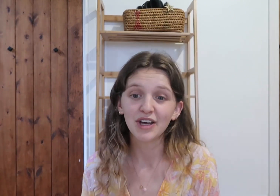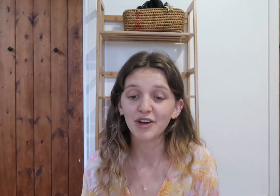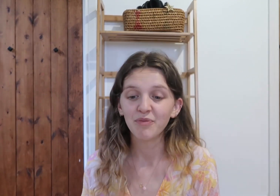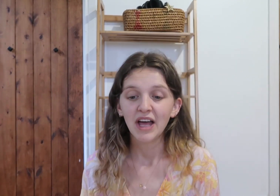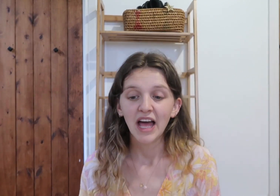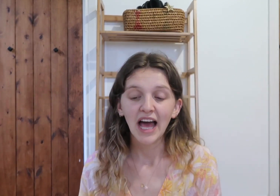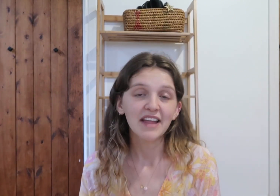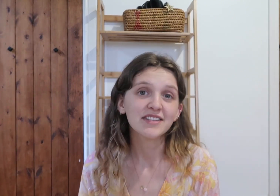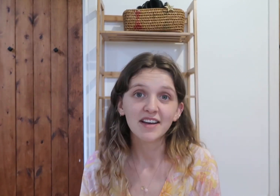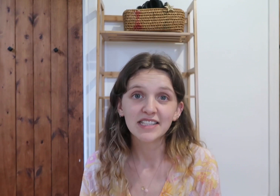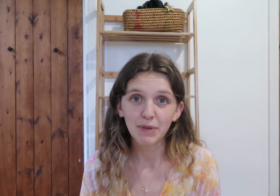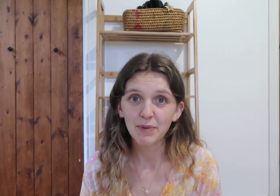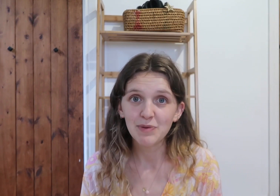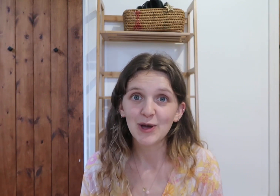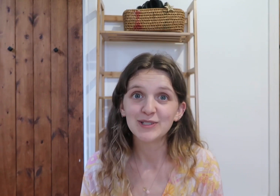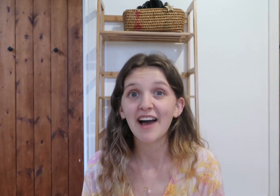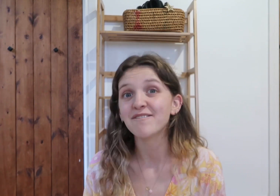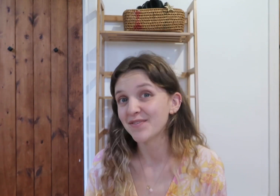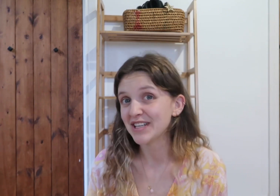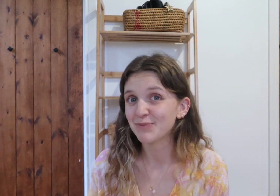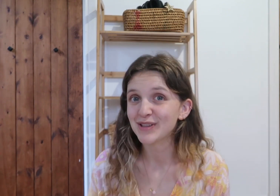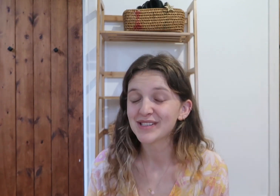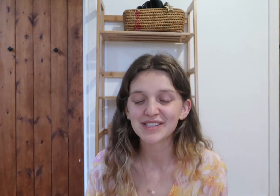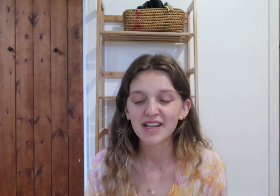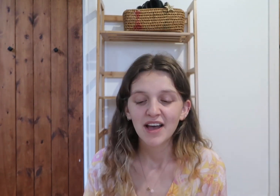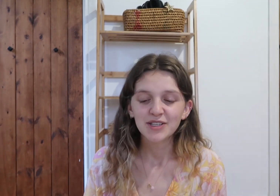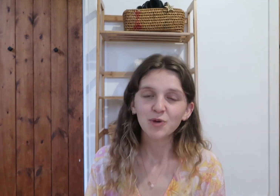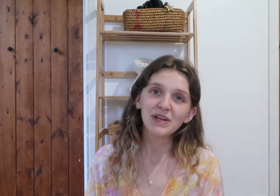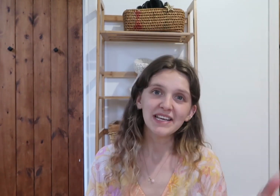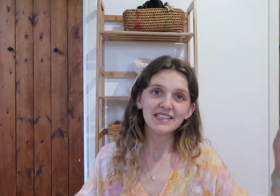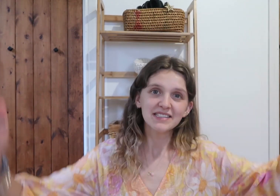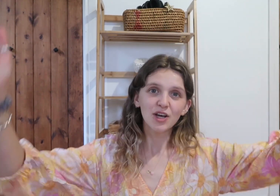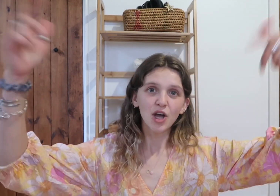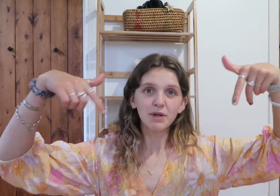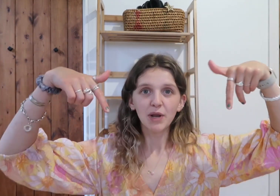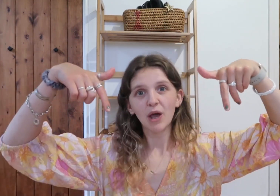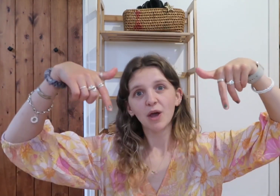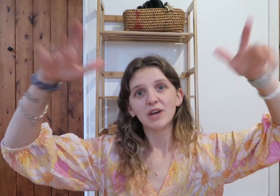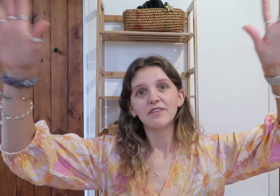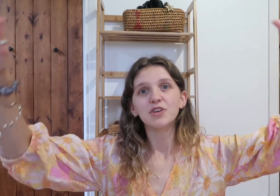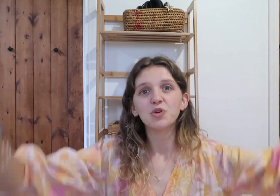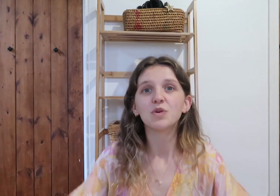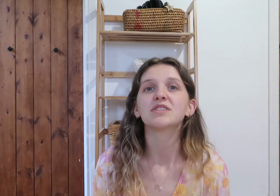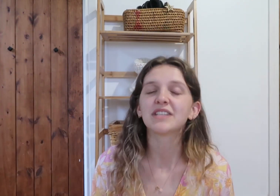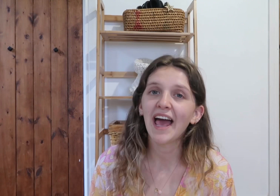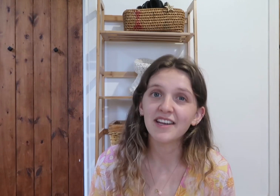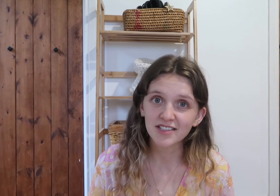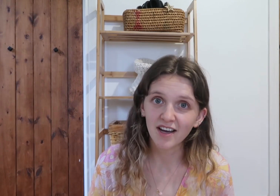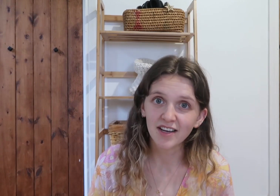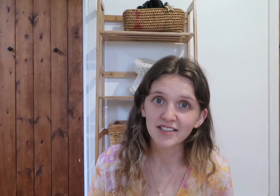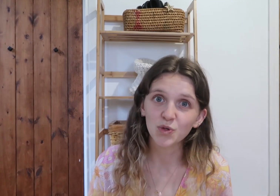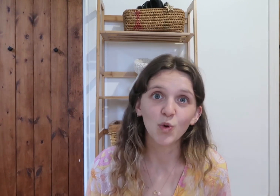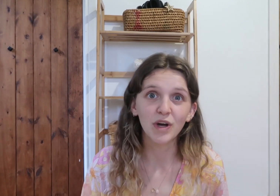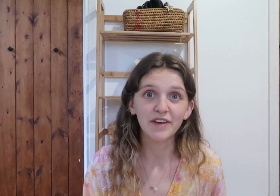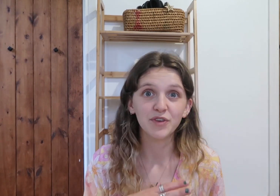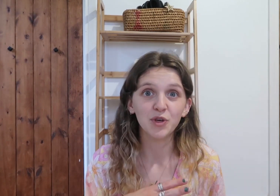them, and the signs that my baby knows at 15 months. So please comment below if you want any of the signs, or if you